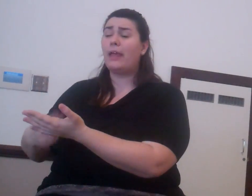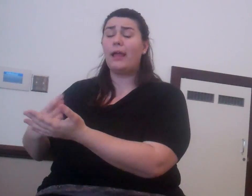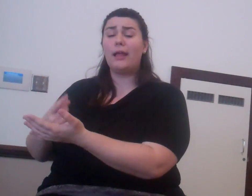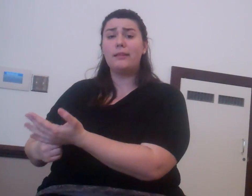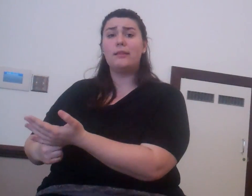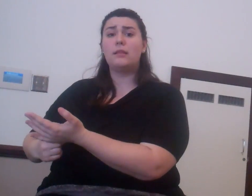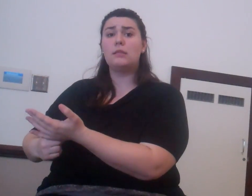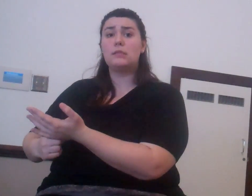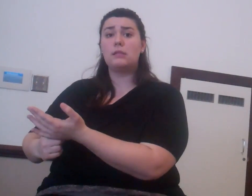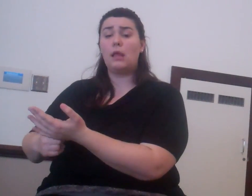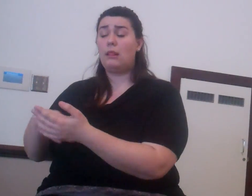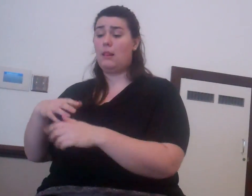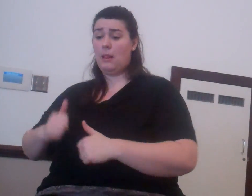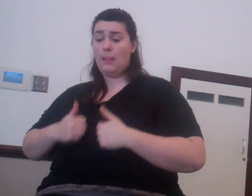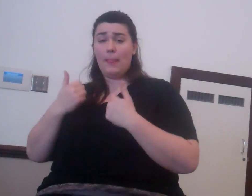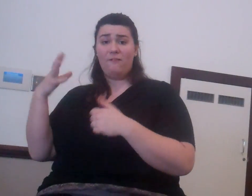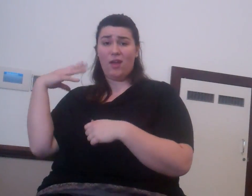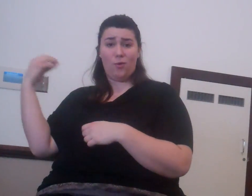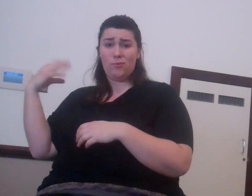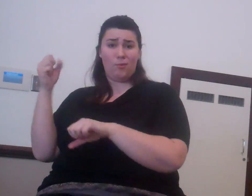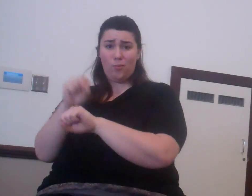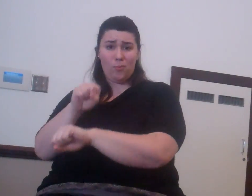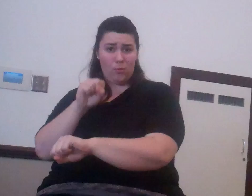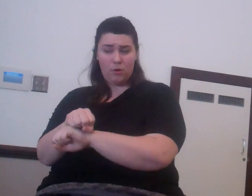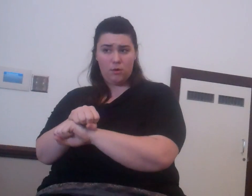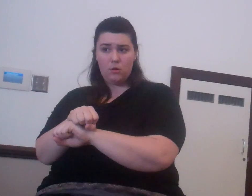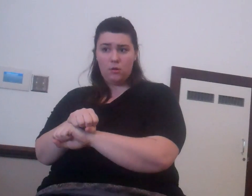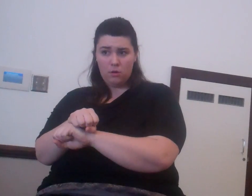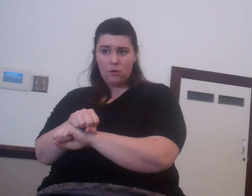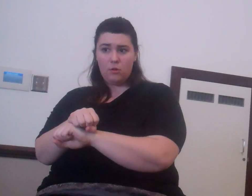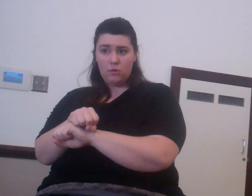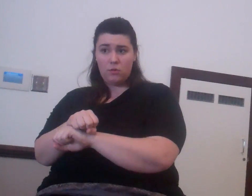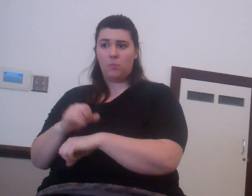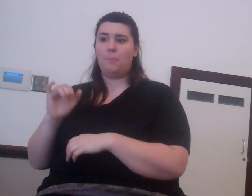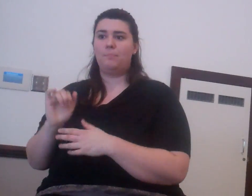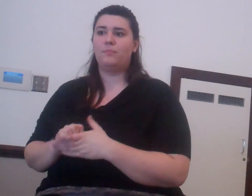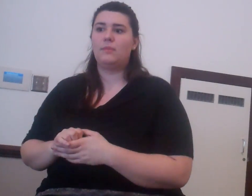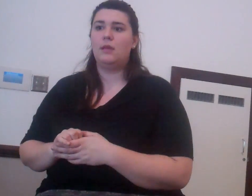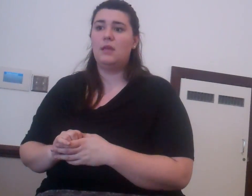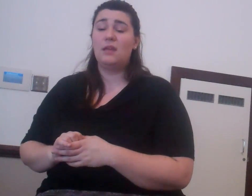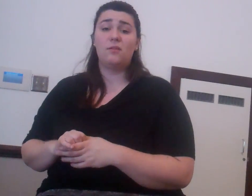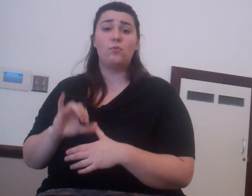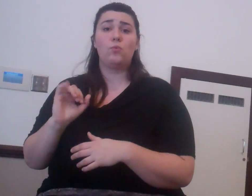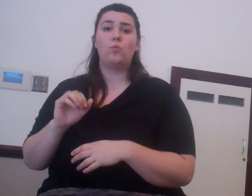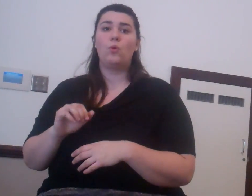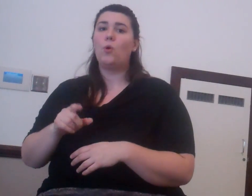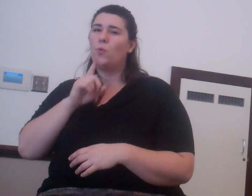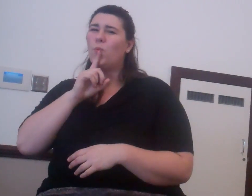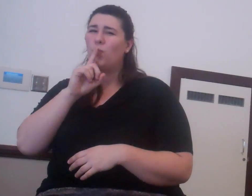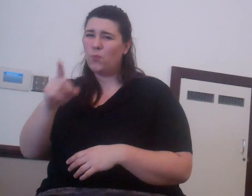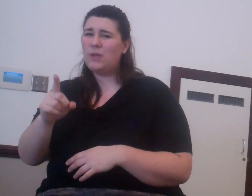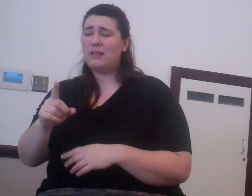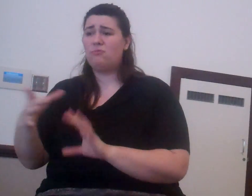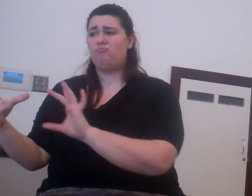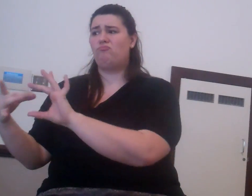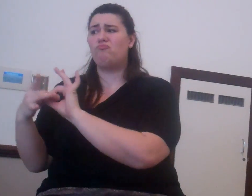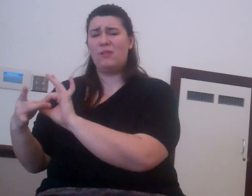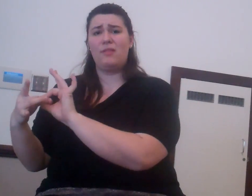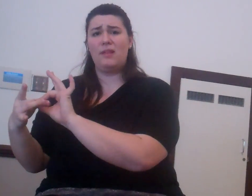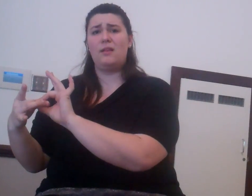you're talking about personal stuff, right? So when you're dealing with collegial peers or special peers, you're probably more likely to use assurances than if you're just dealing with